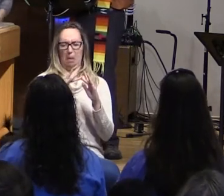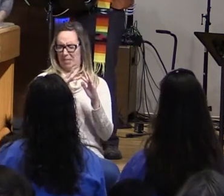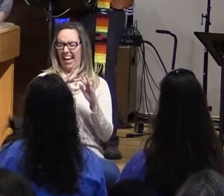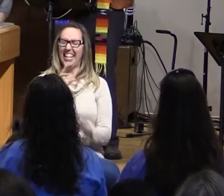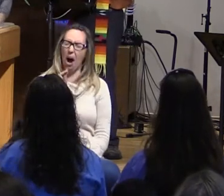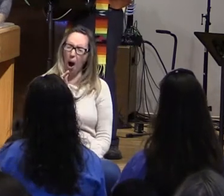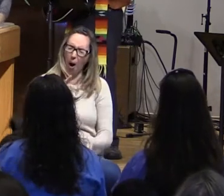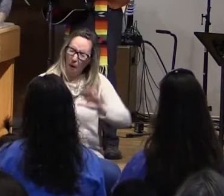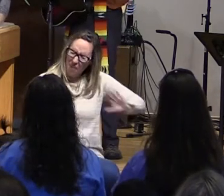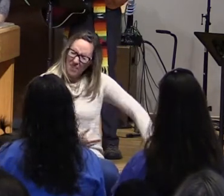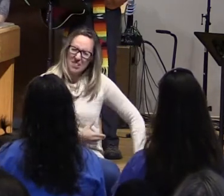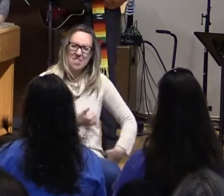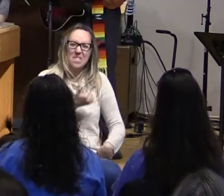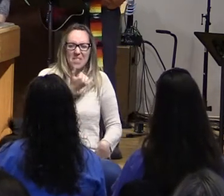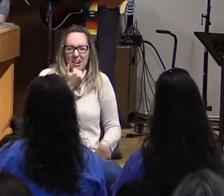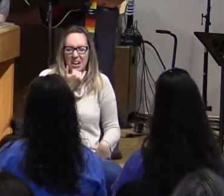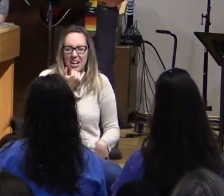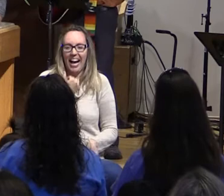campsite.